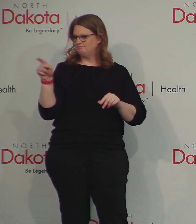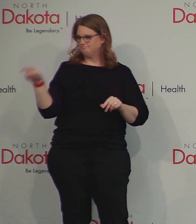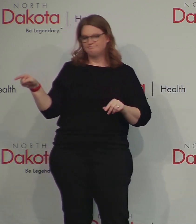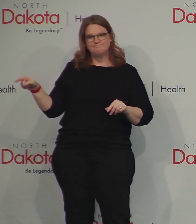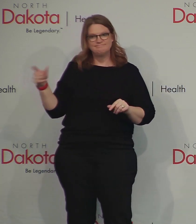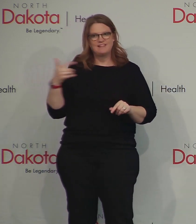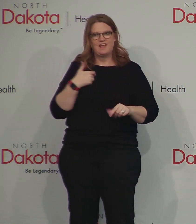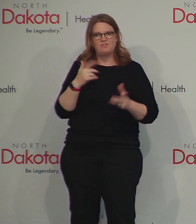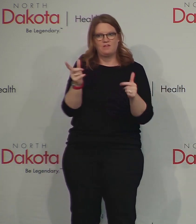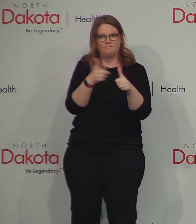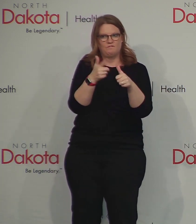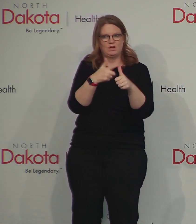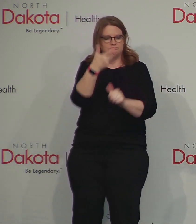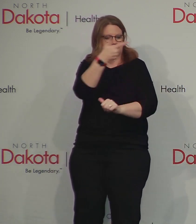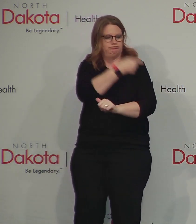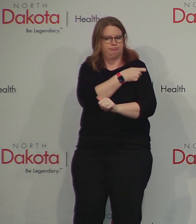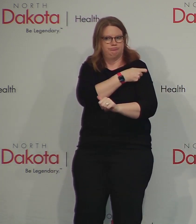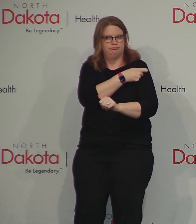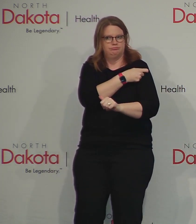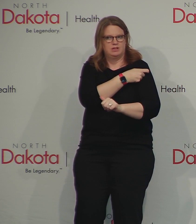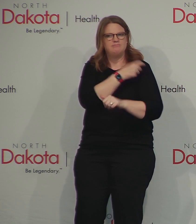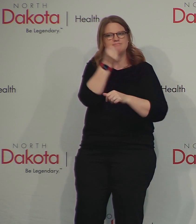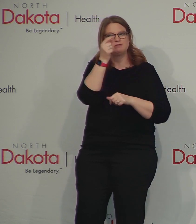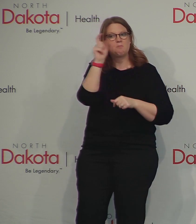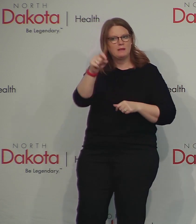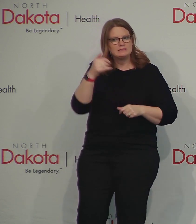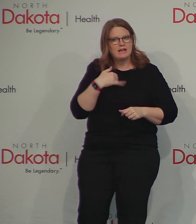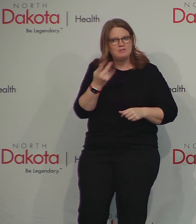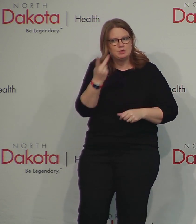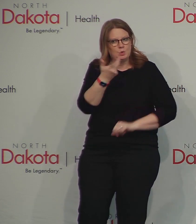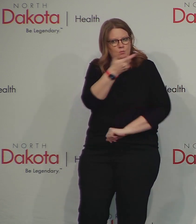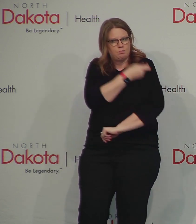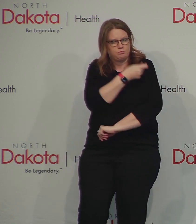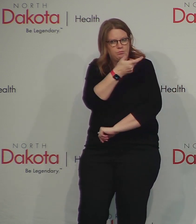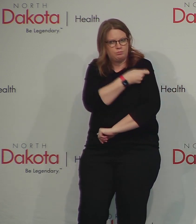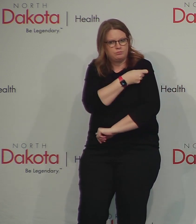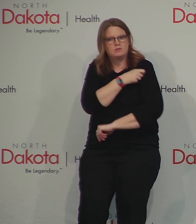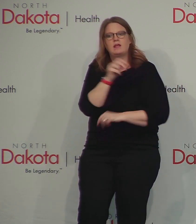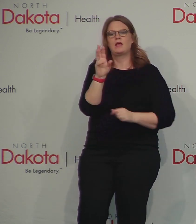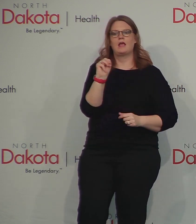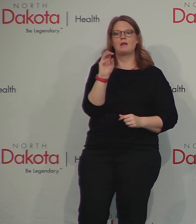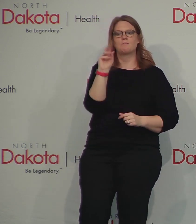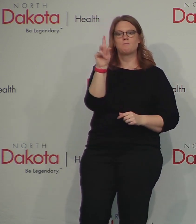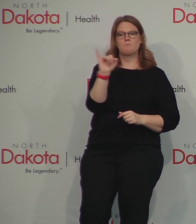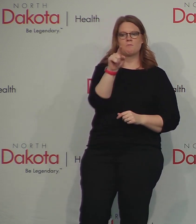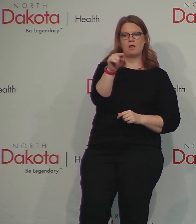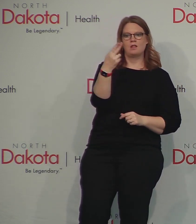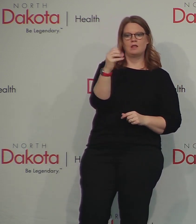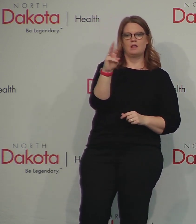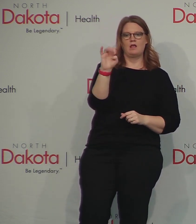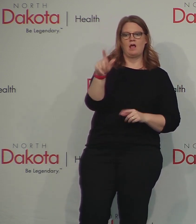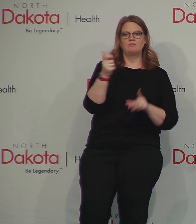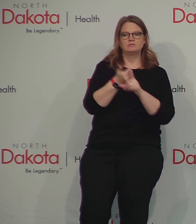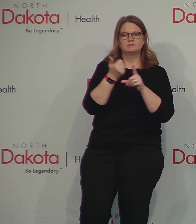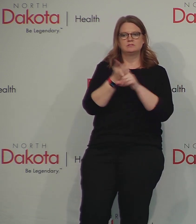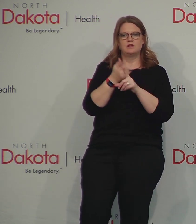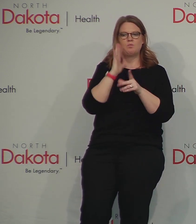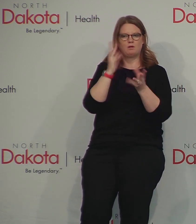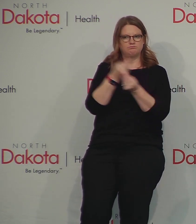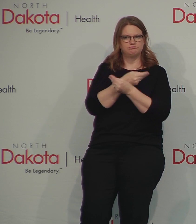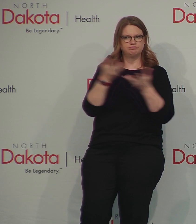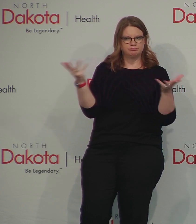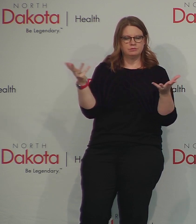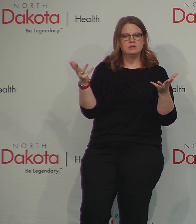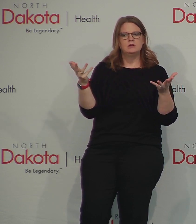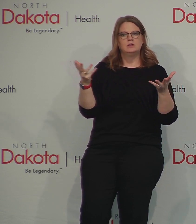their first doses of a 2-dose vaccine. And Molly Hall will provide an update on vaccine distribution, prioritization, and